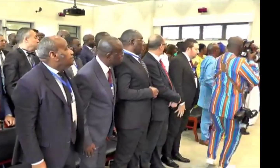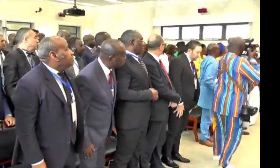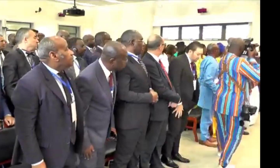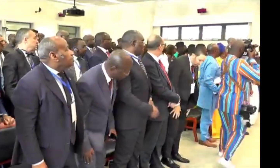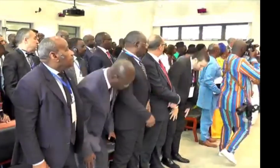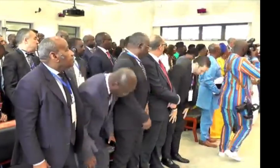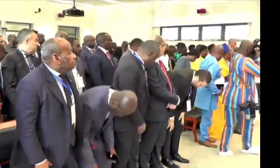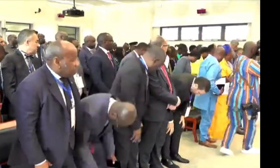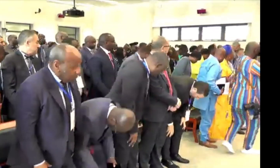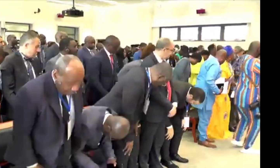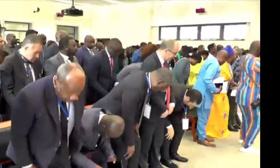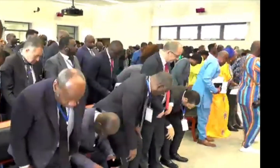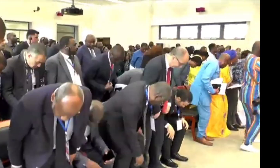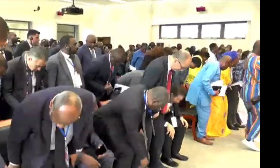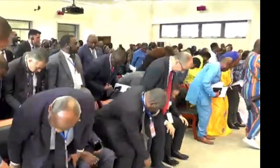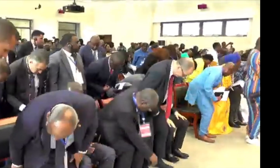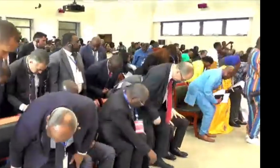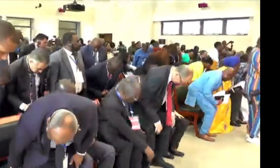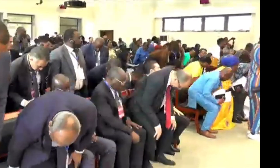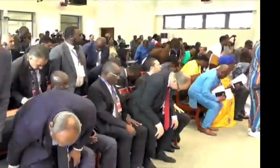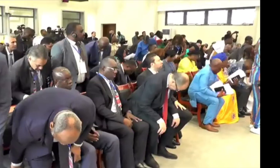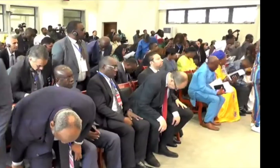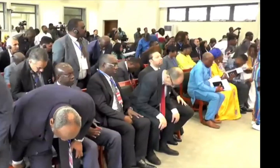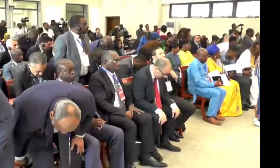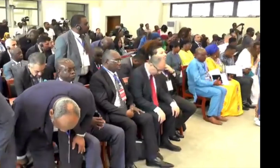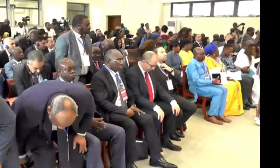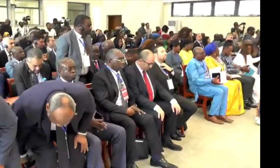Let's sit down, please.